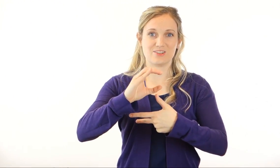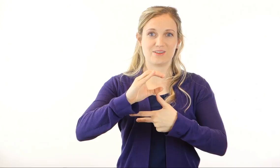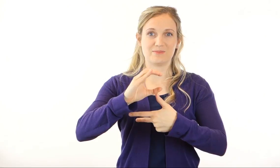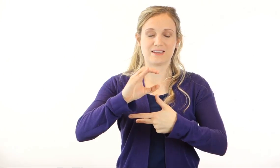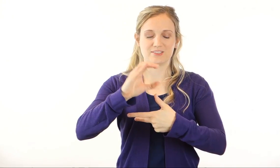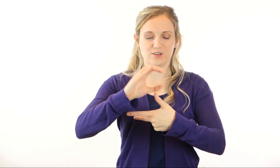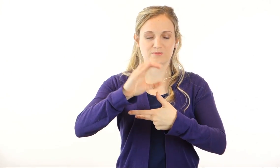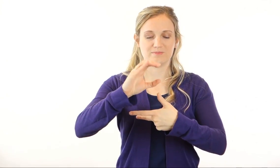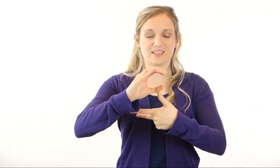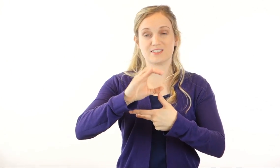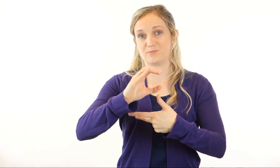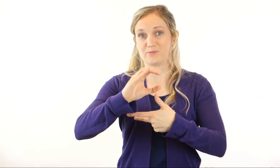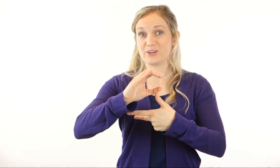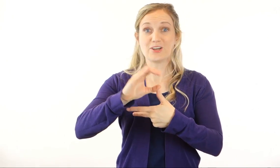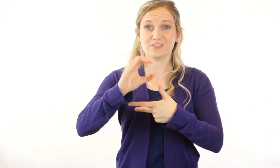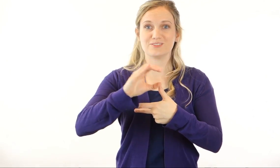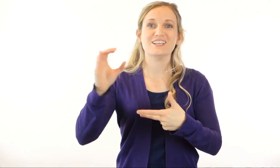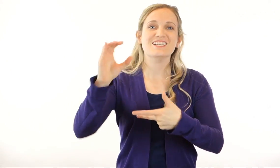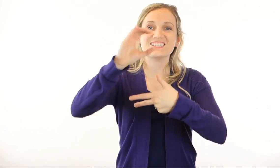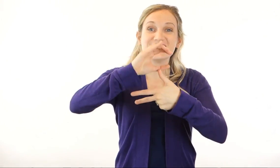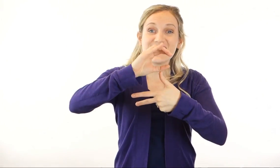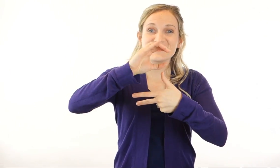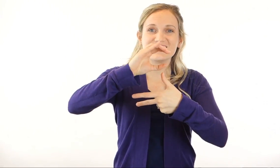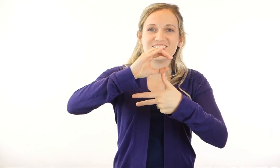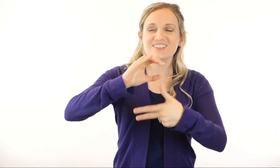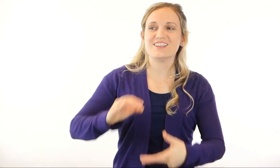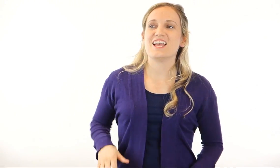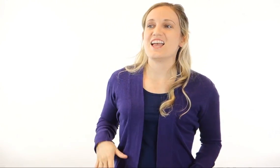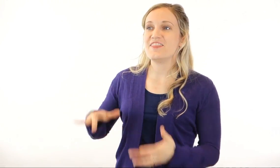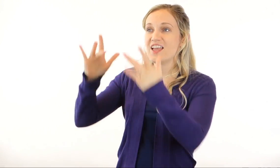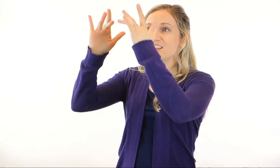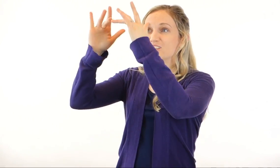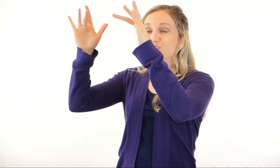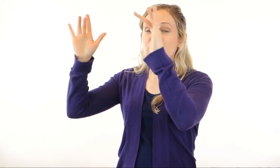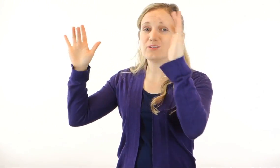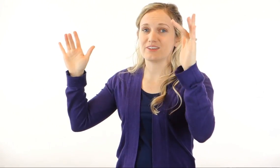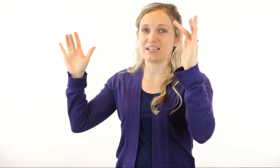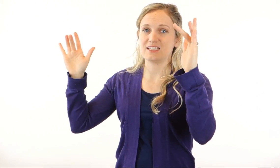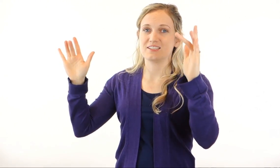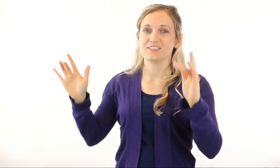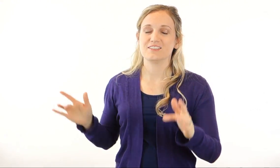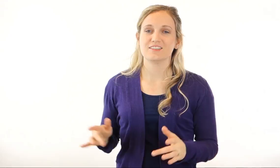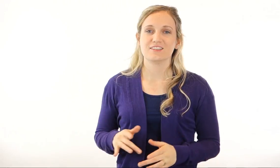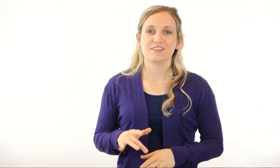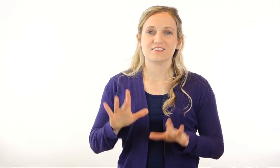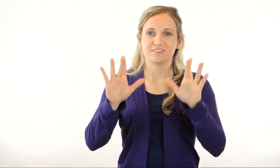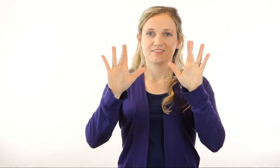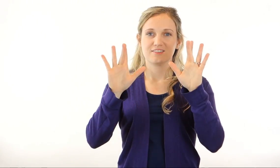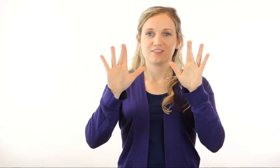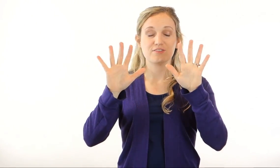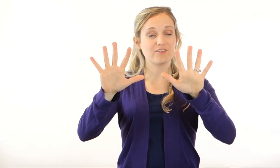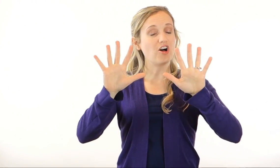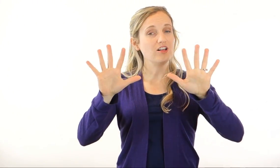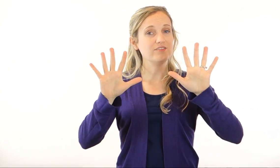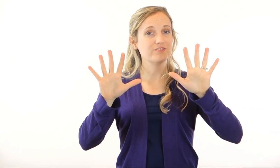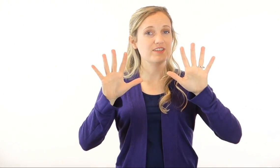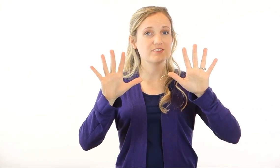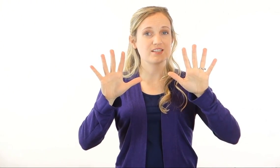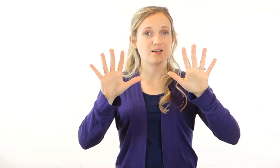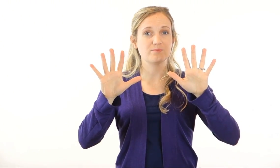know anyway. So, because it's the one we're going to go to. Celestial and then glory. You have all of your fingers up,